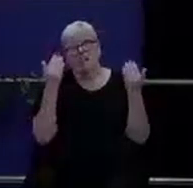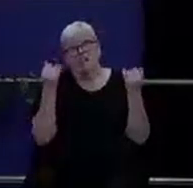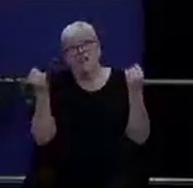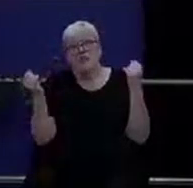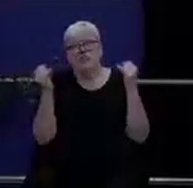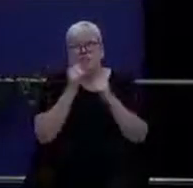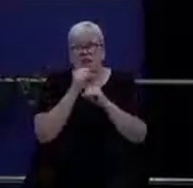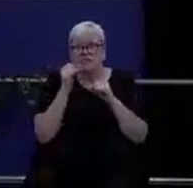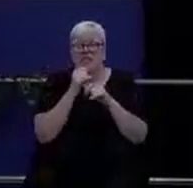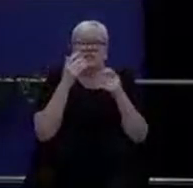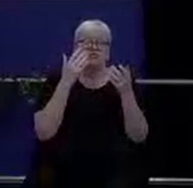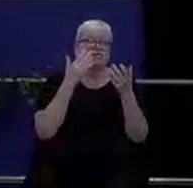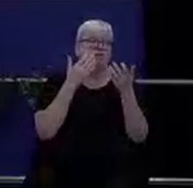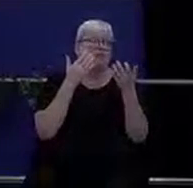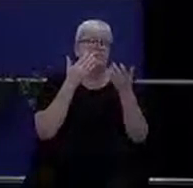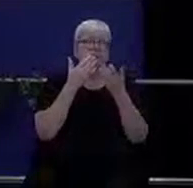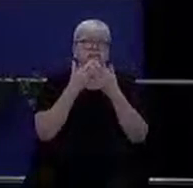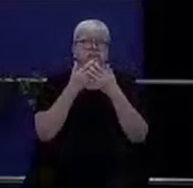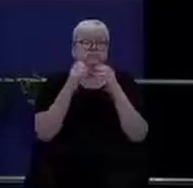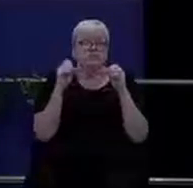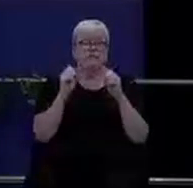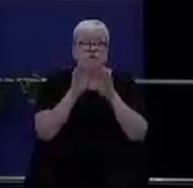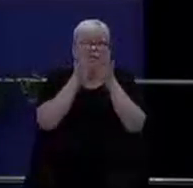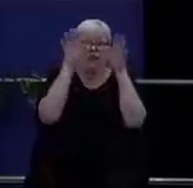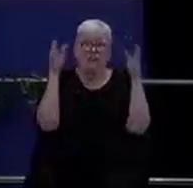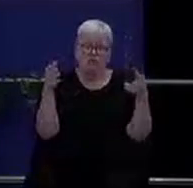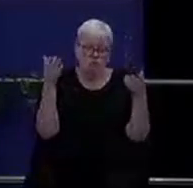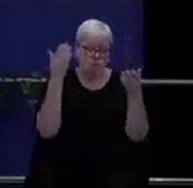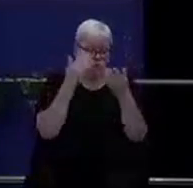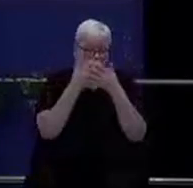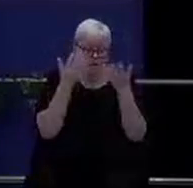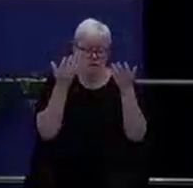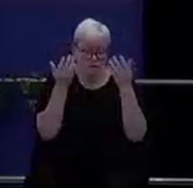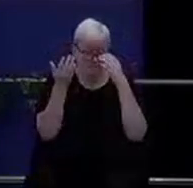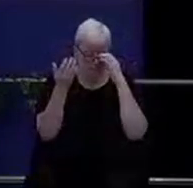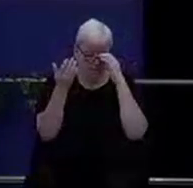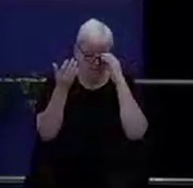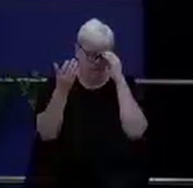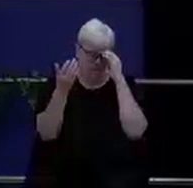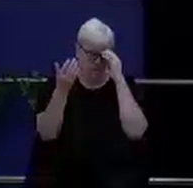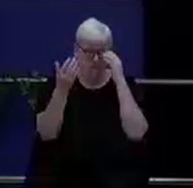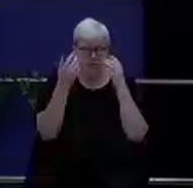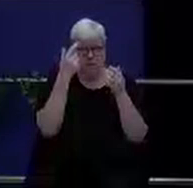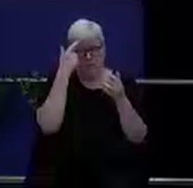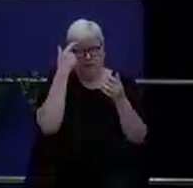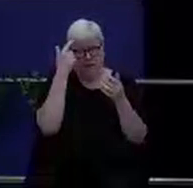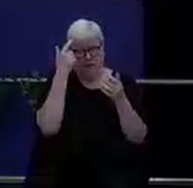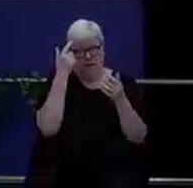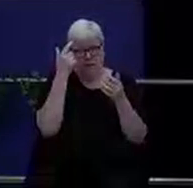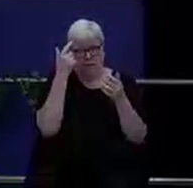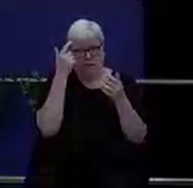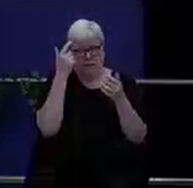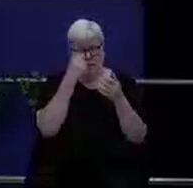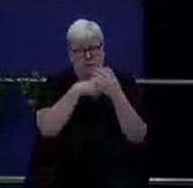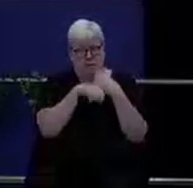the volcano that Eyjafjallajökull, that one. So I think it sort of went from